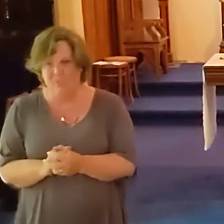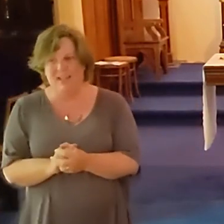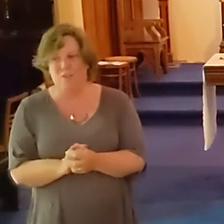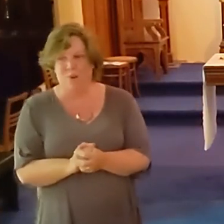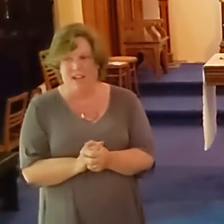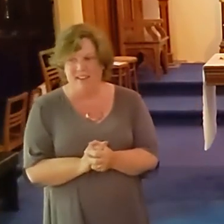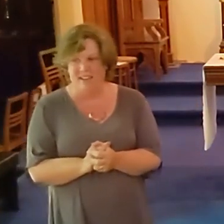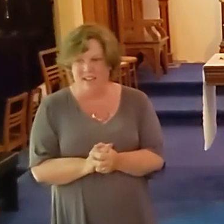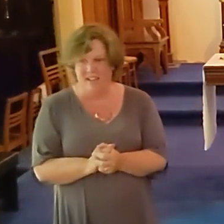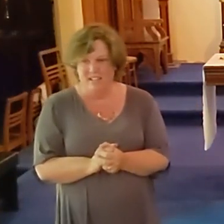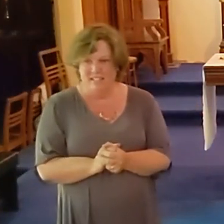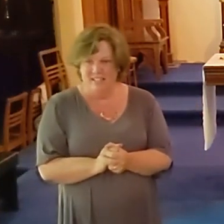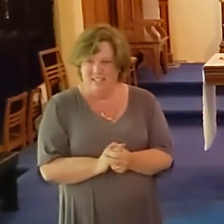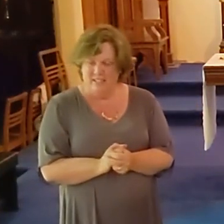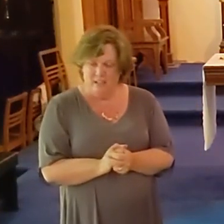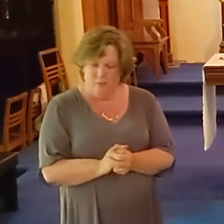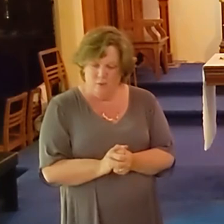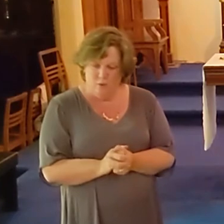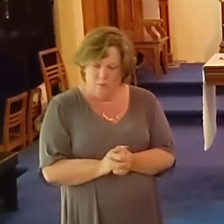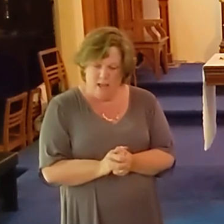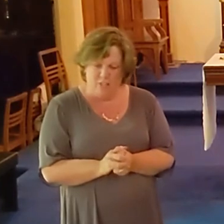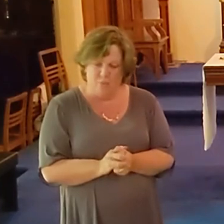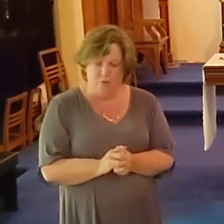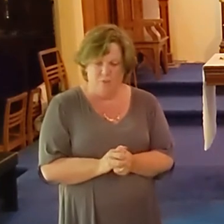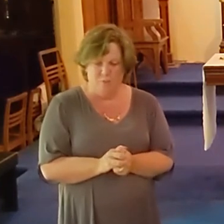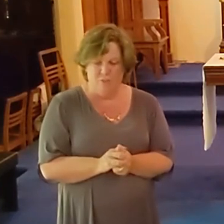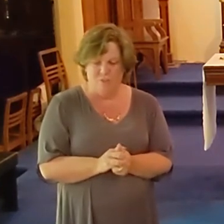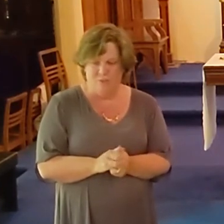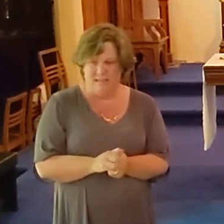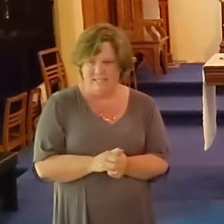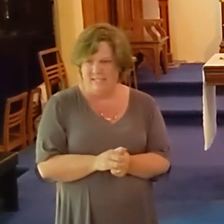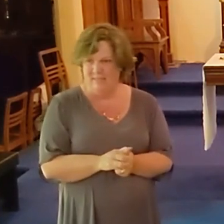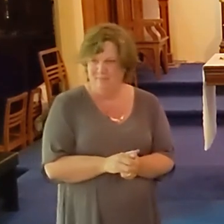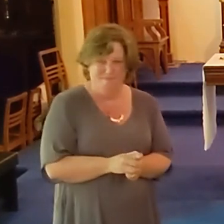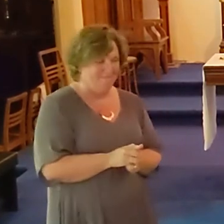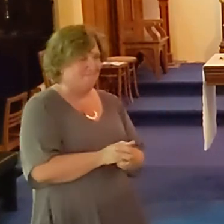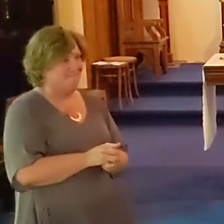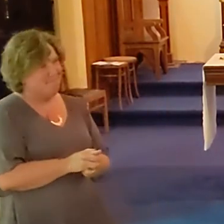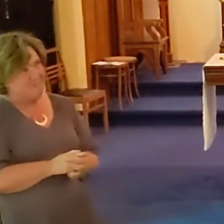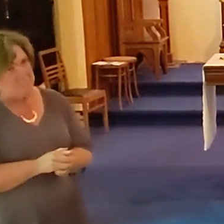Perhaps he left behind a heartbroken, beautiful lassie.